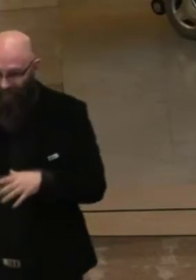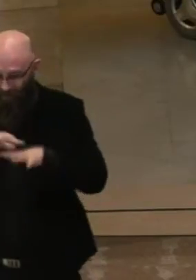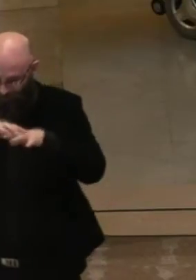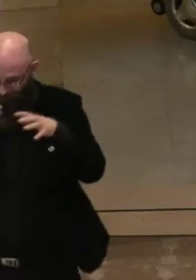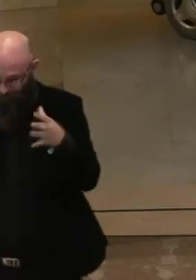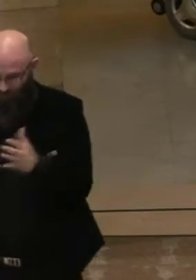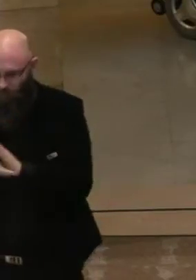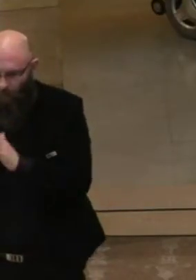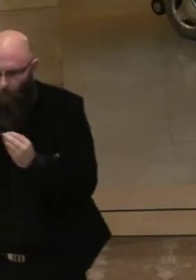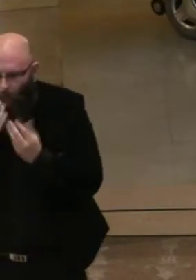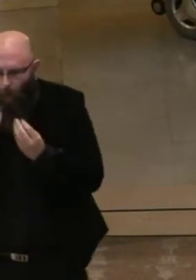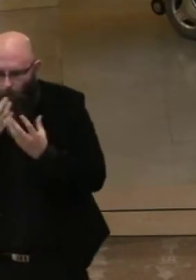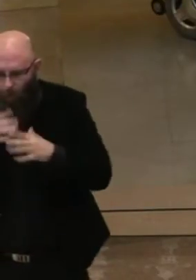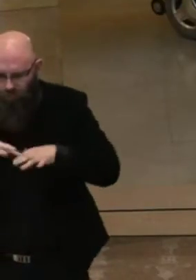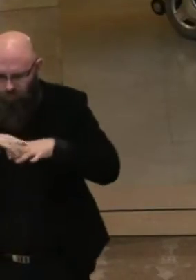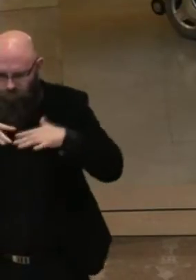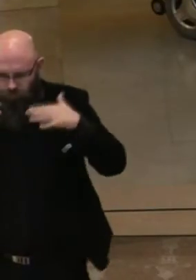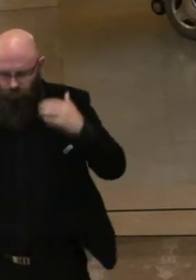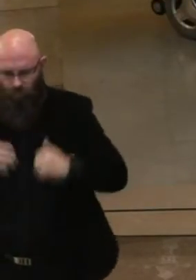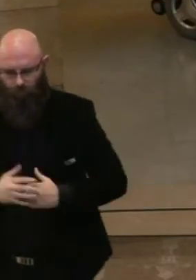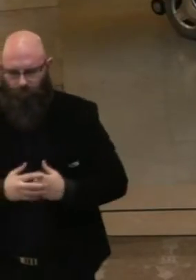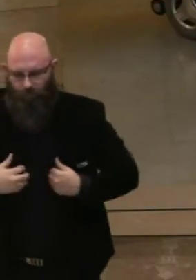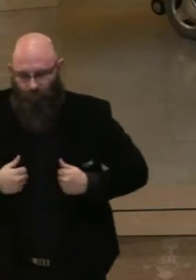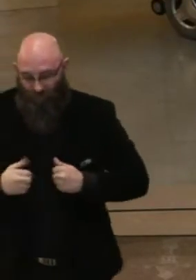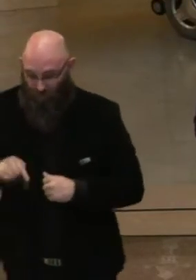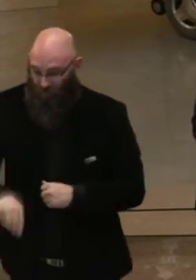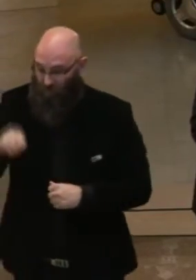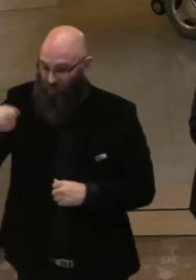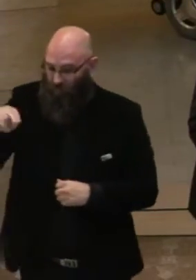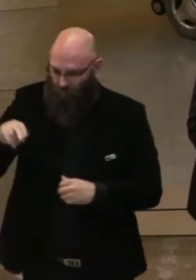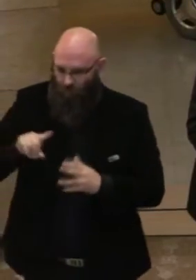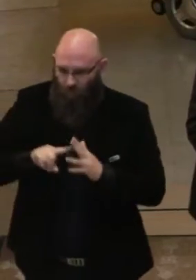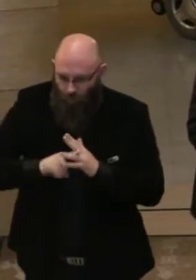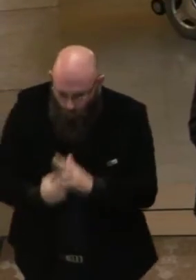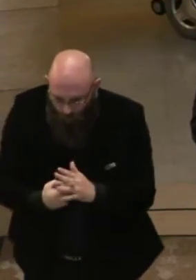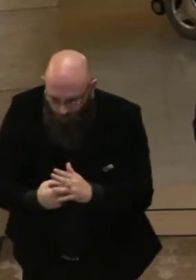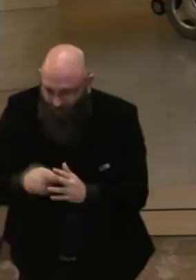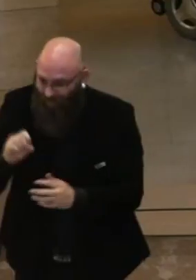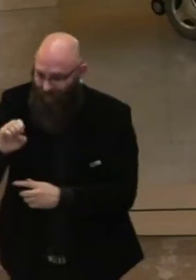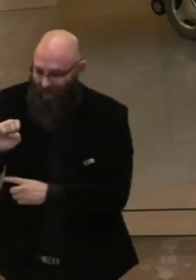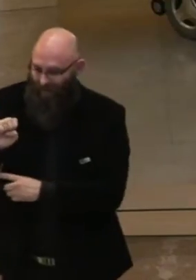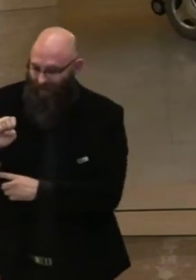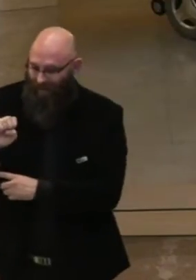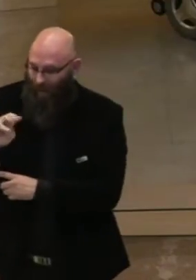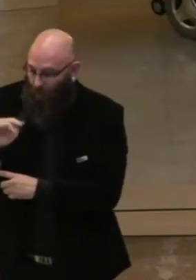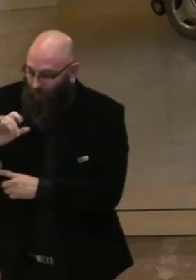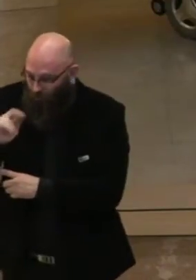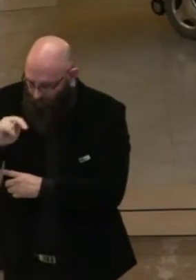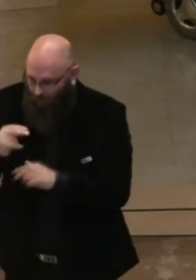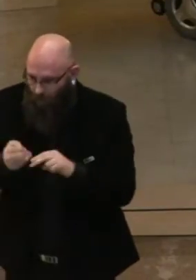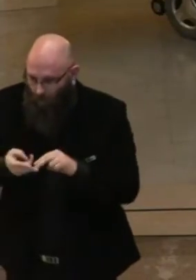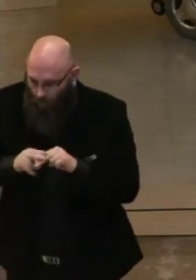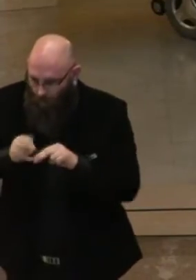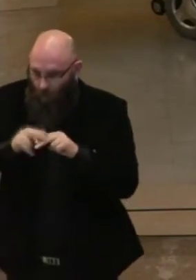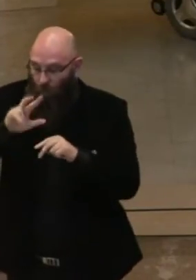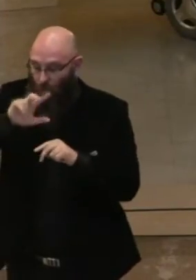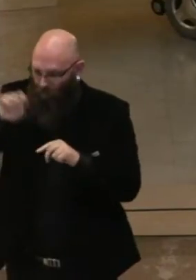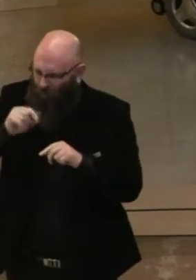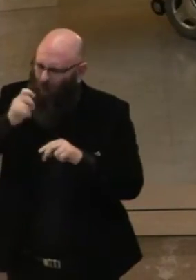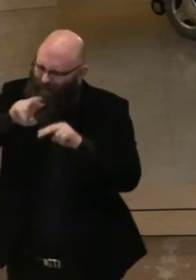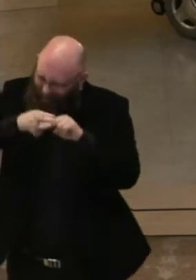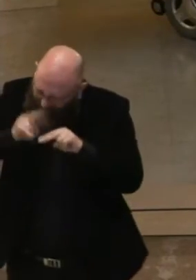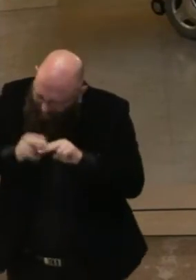now, to reduce these emissions by 3% per year, then we can meet this target